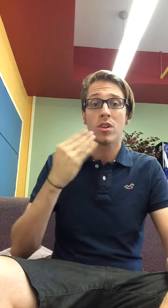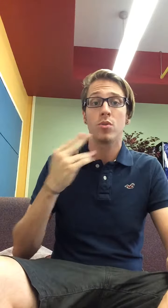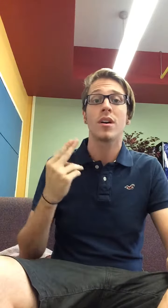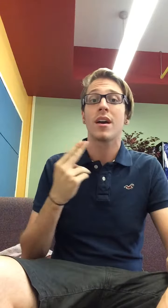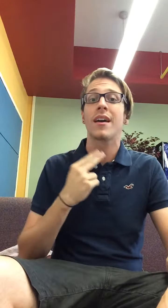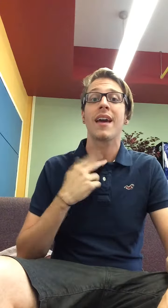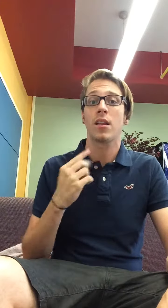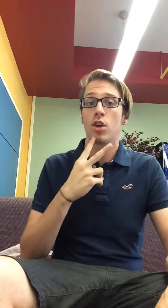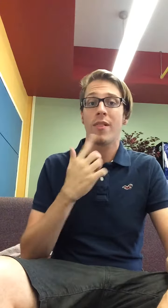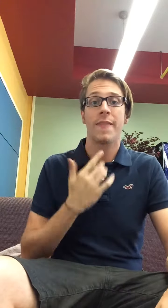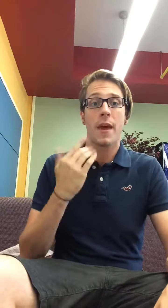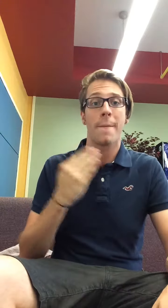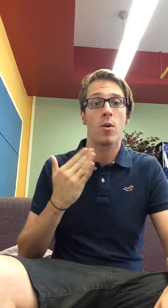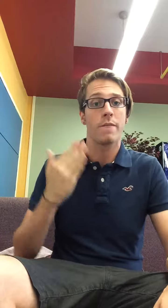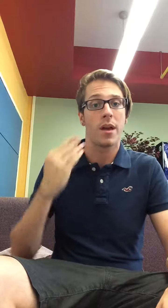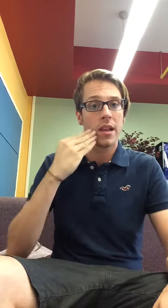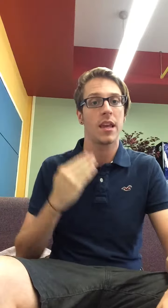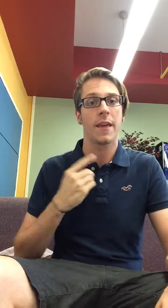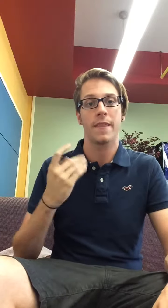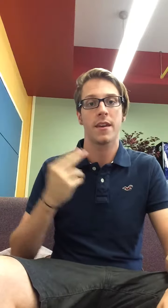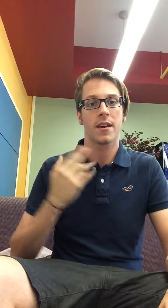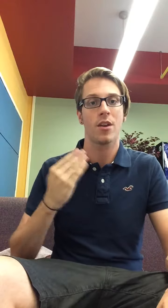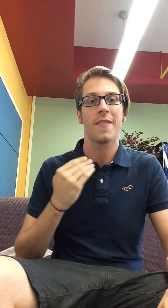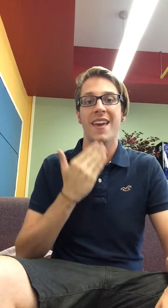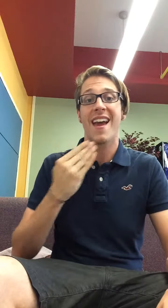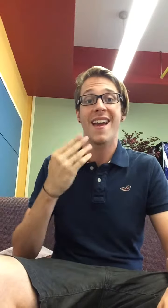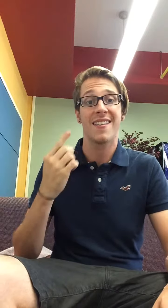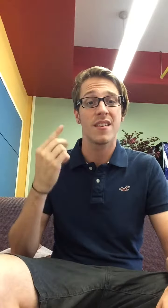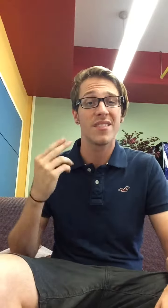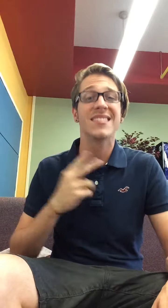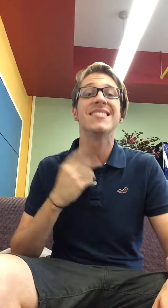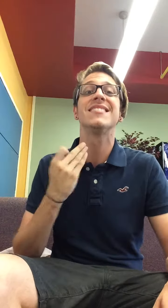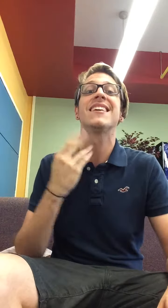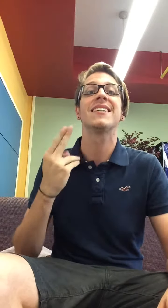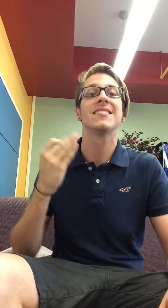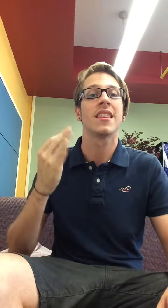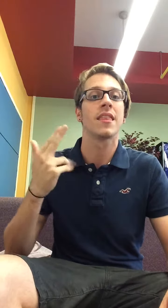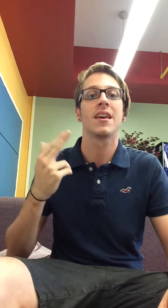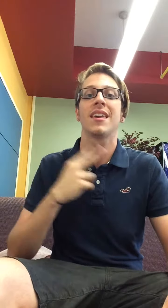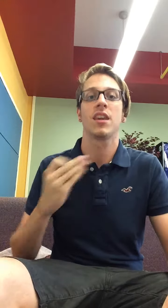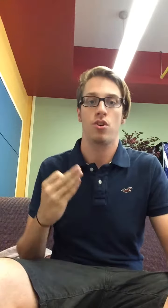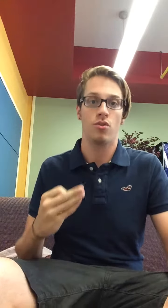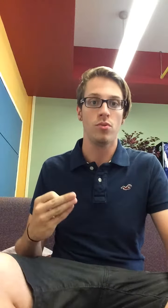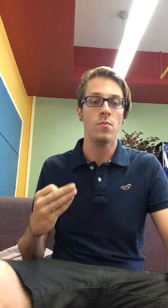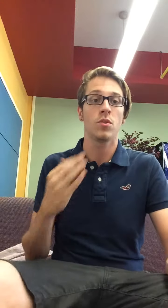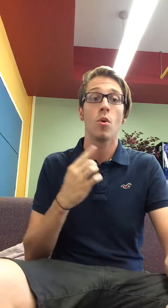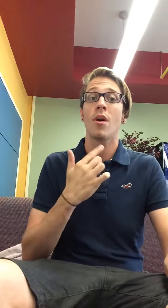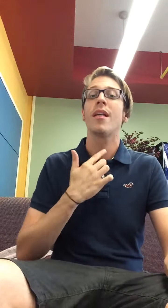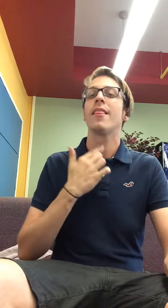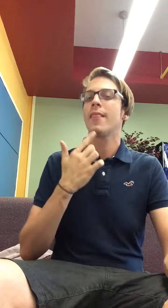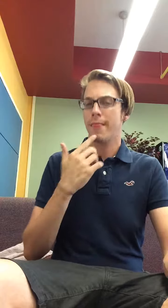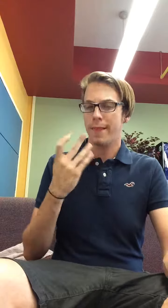of money in the account at the end of the 6th year. Now, let's take a look at it. The